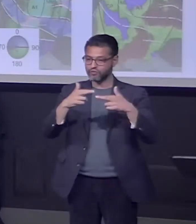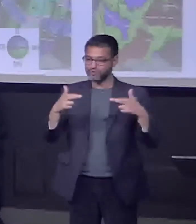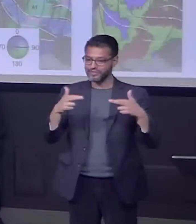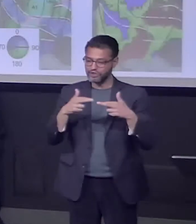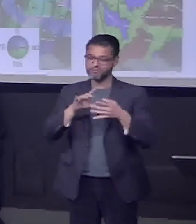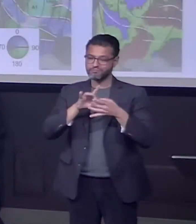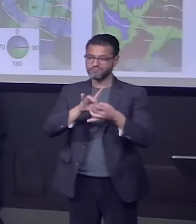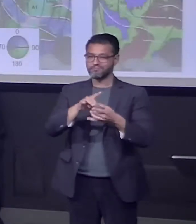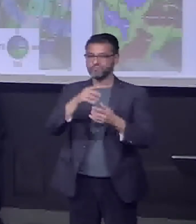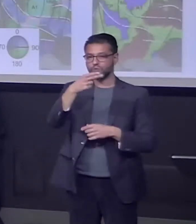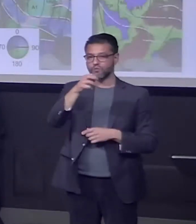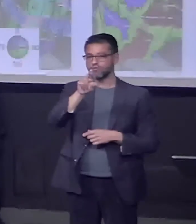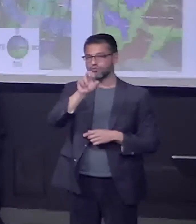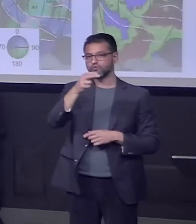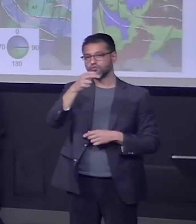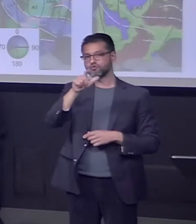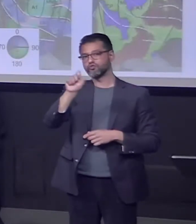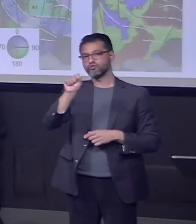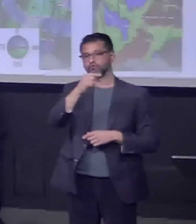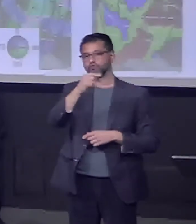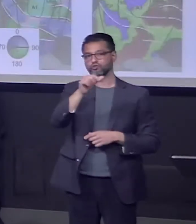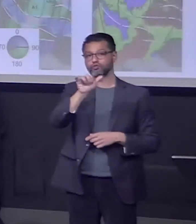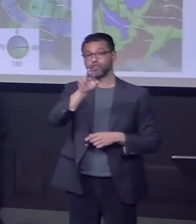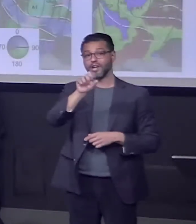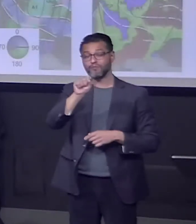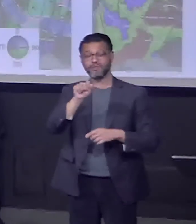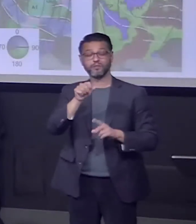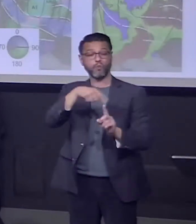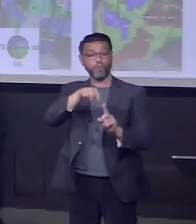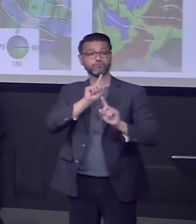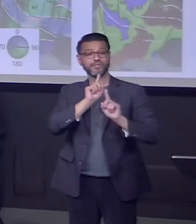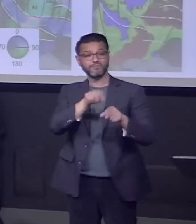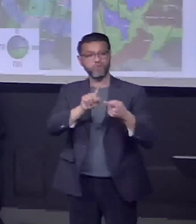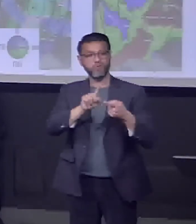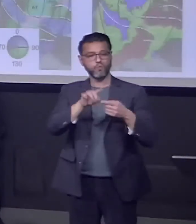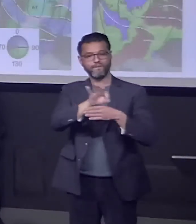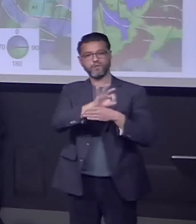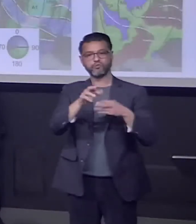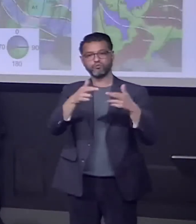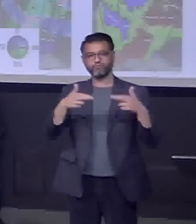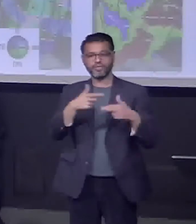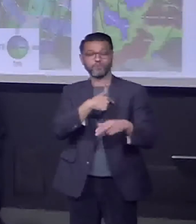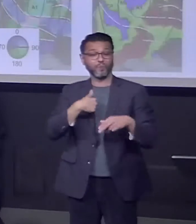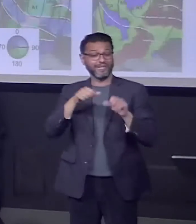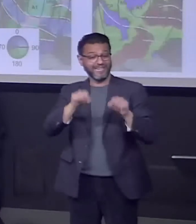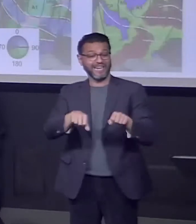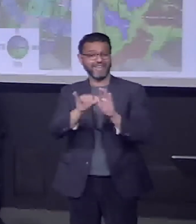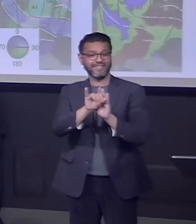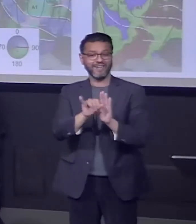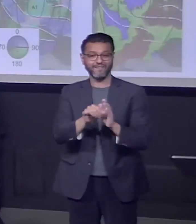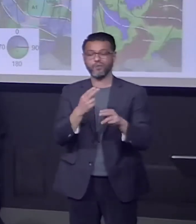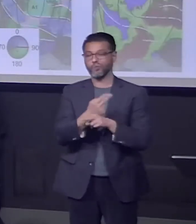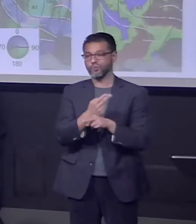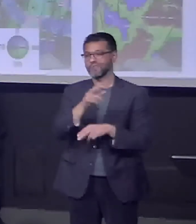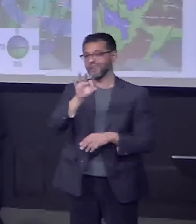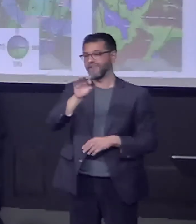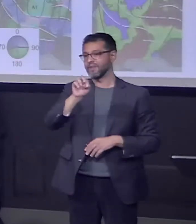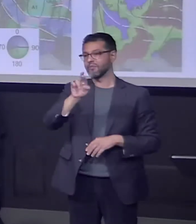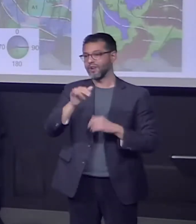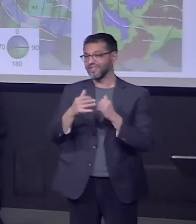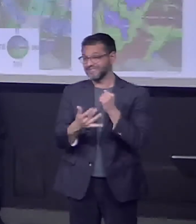gyrus, and they correspond to functional regions that we can identify with the functional MRI technique. And the